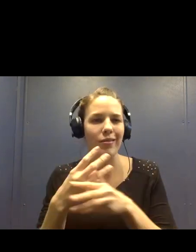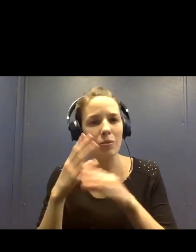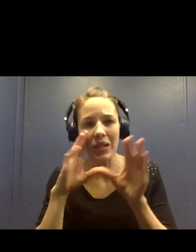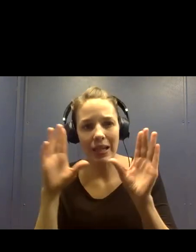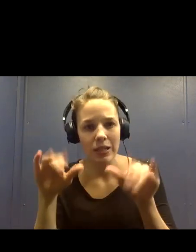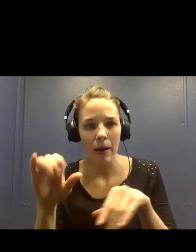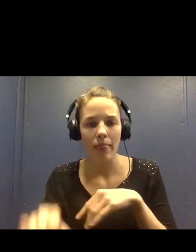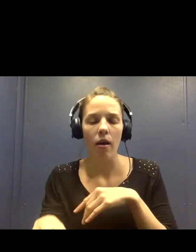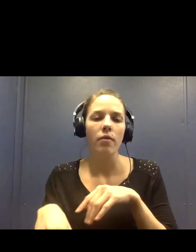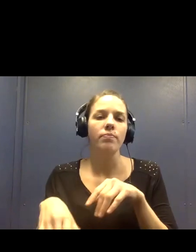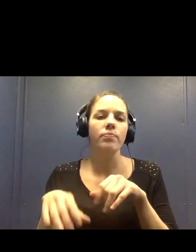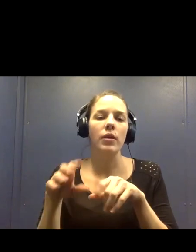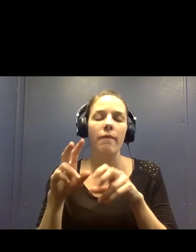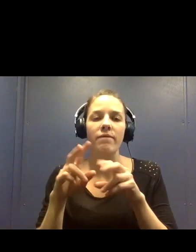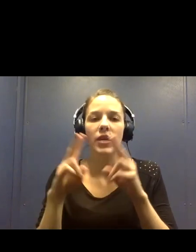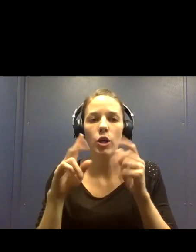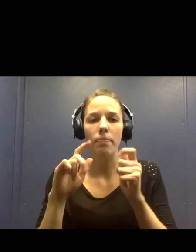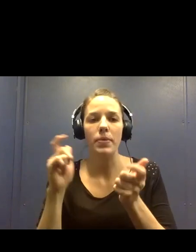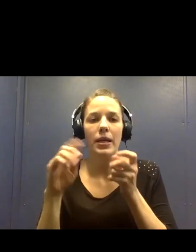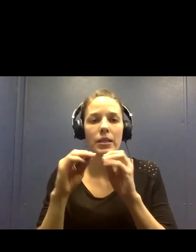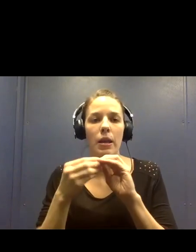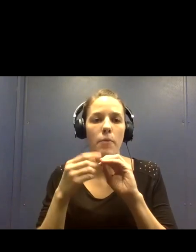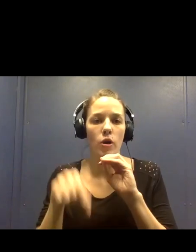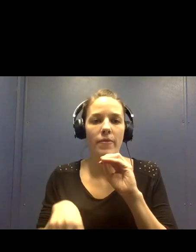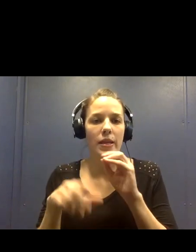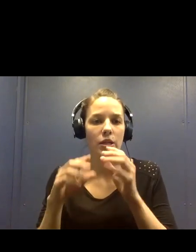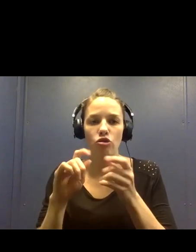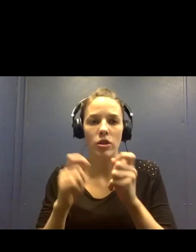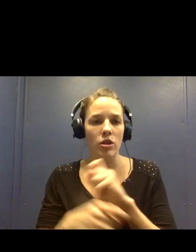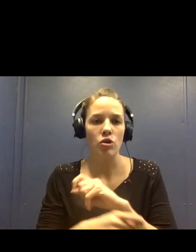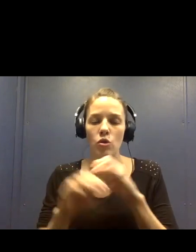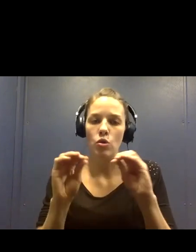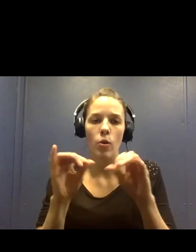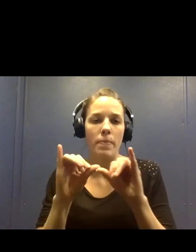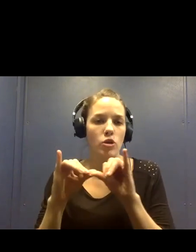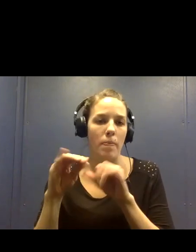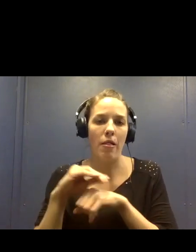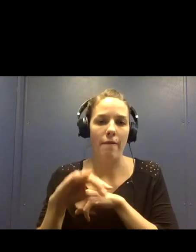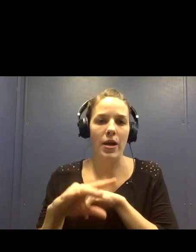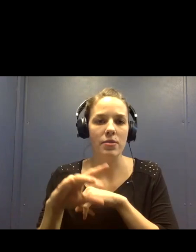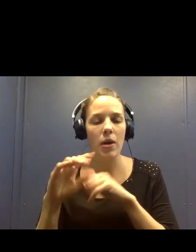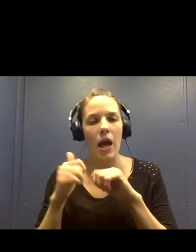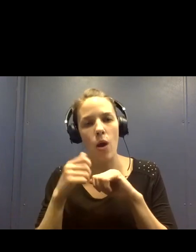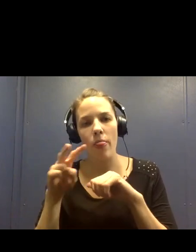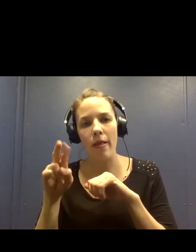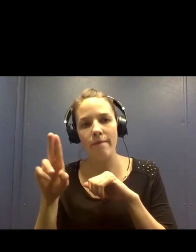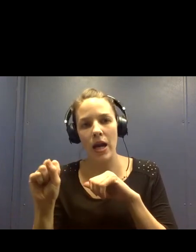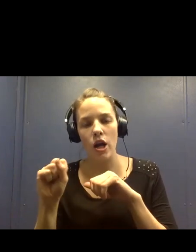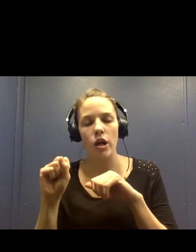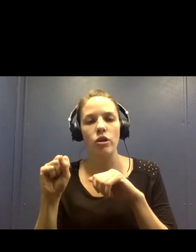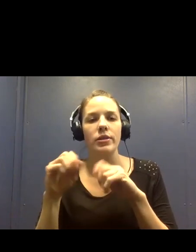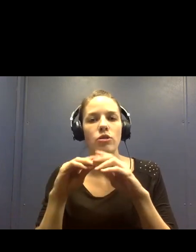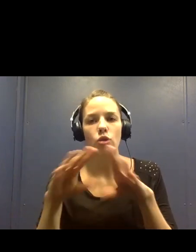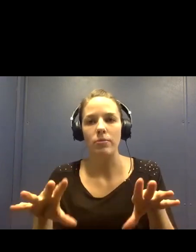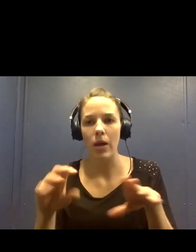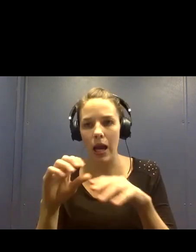Obviously, the very large majority of these changes have no measurable effect on how the viruses are transmitted or